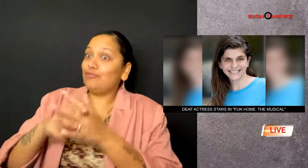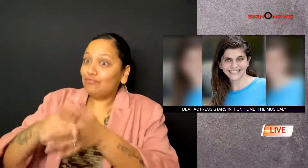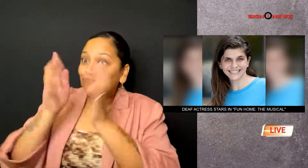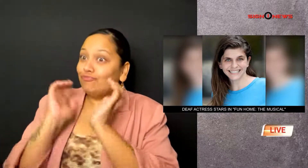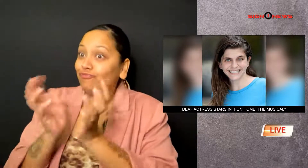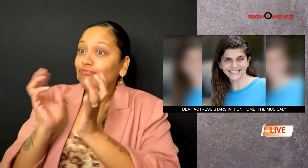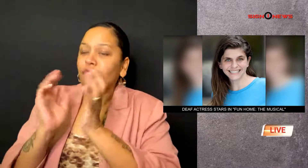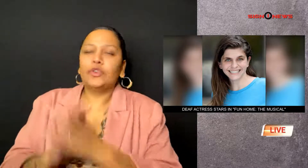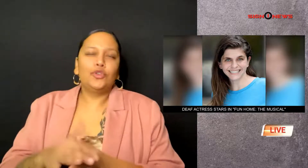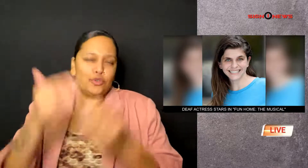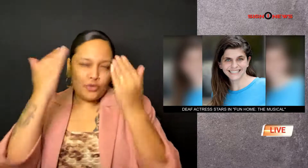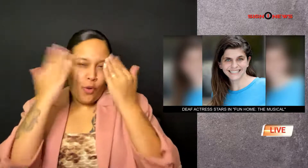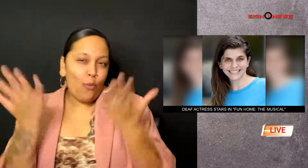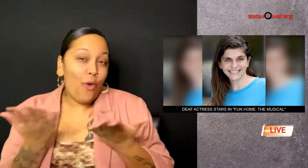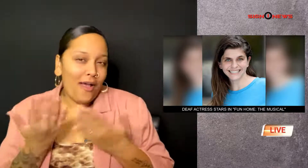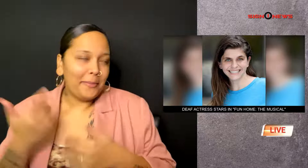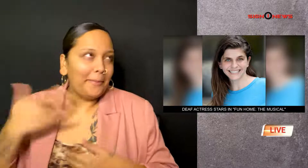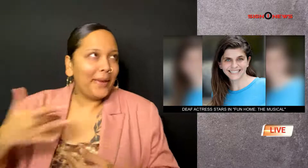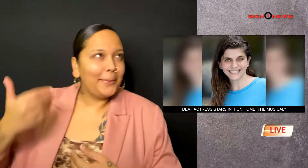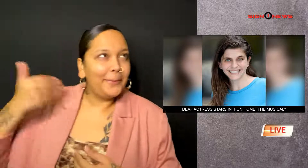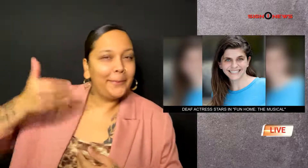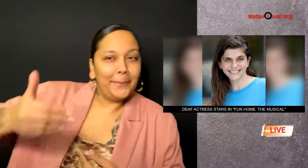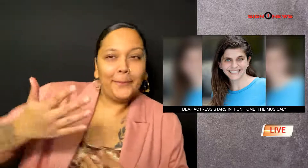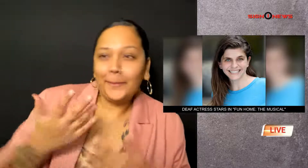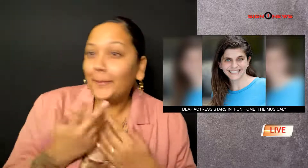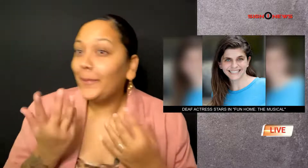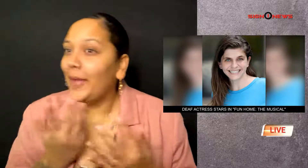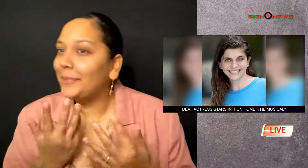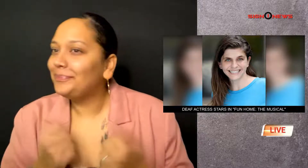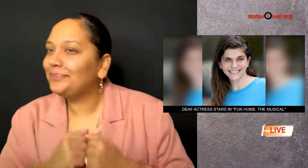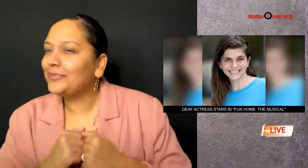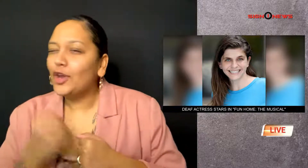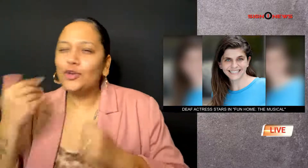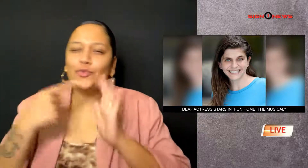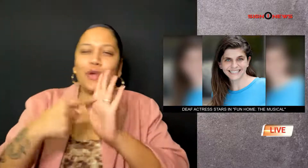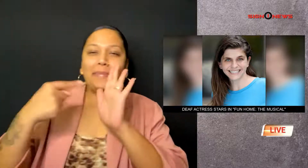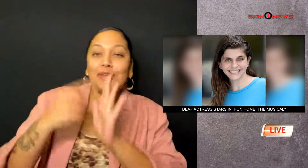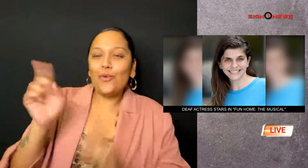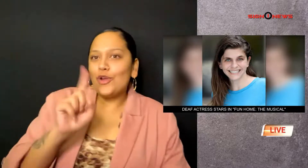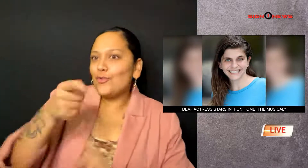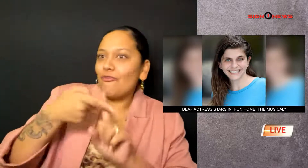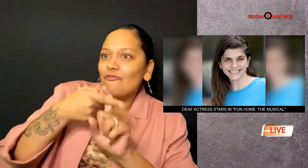But before we get started on our virtual chat, you know what to do.